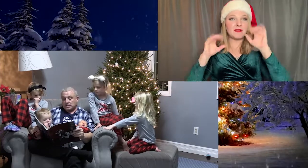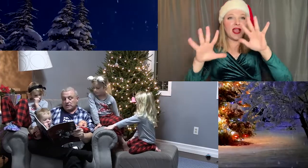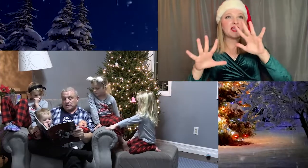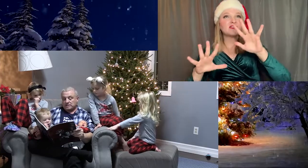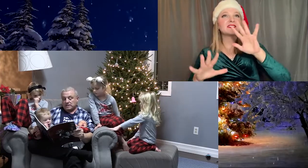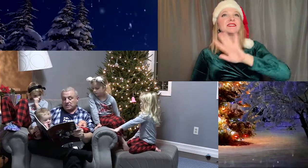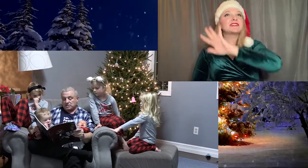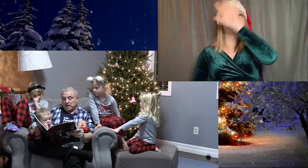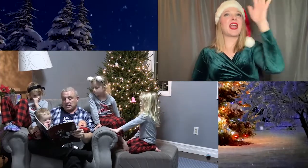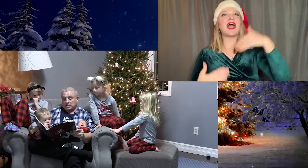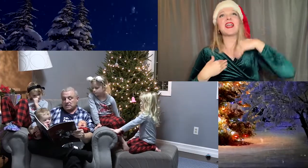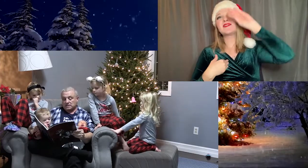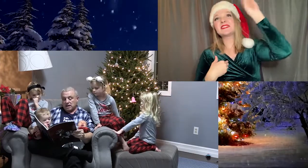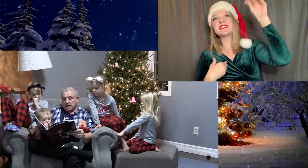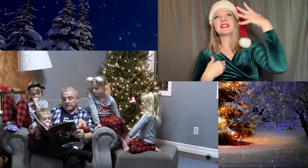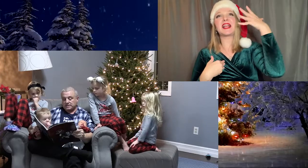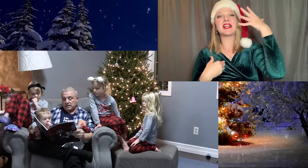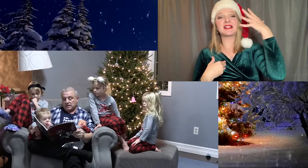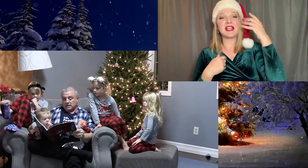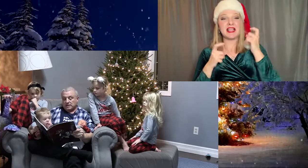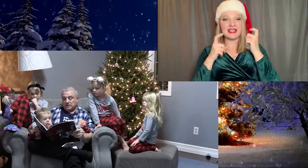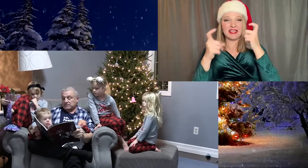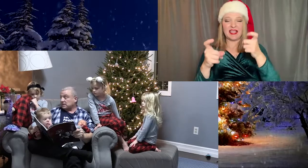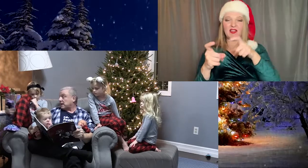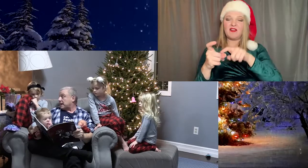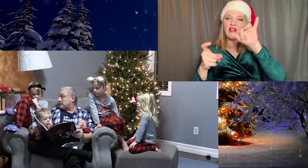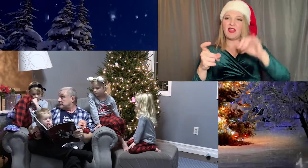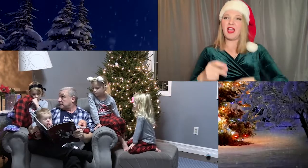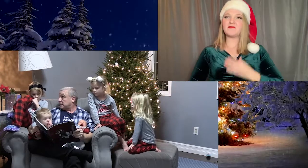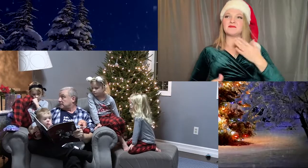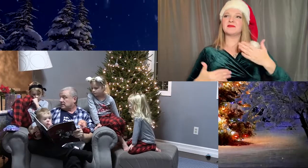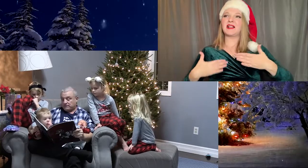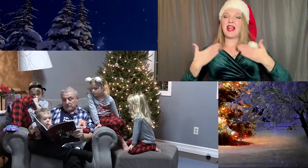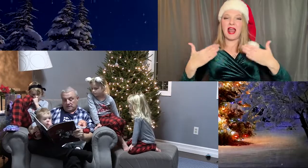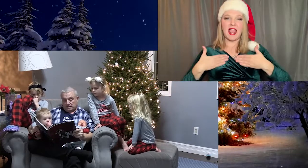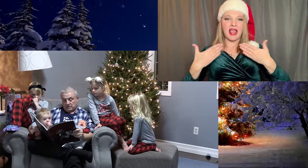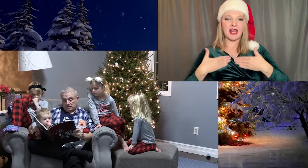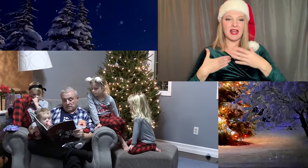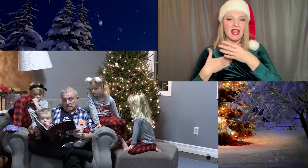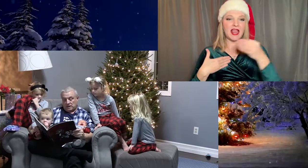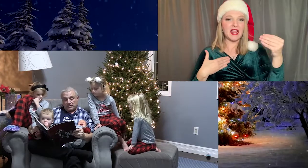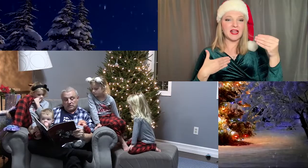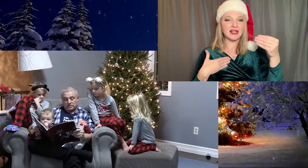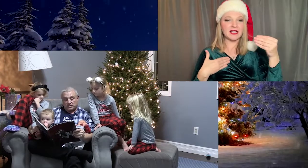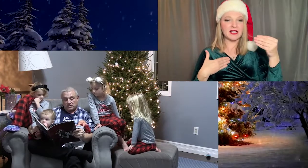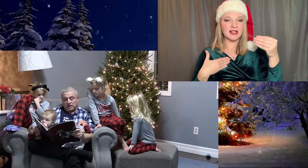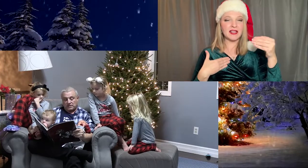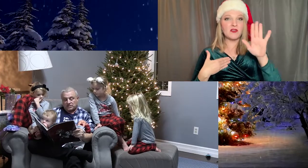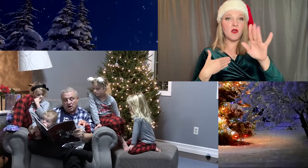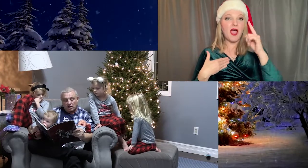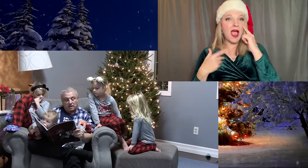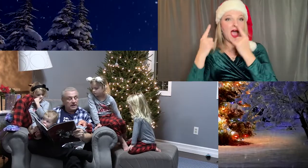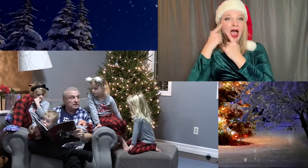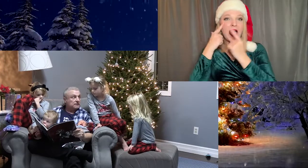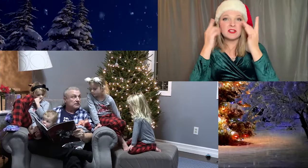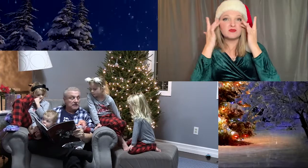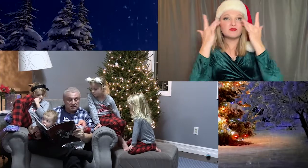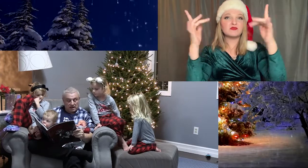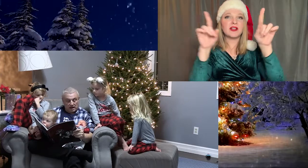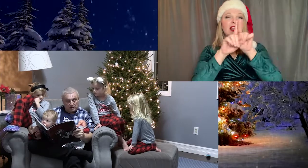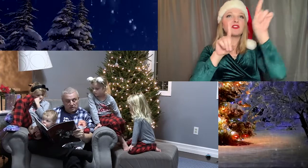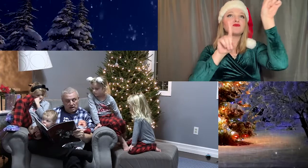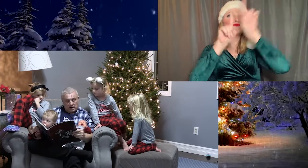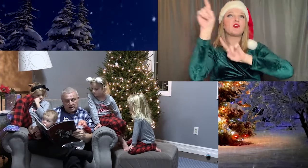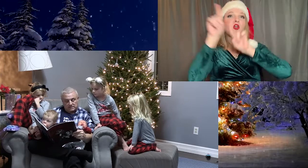memories. There is sunshine in the skies. There is gladness in giving. And there's straight starlight